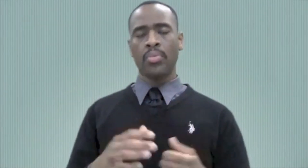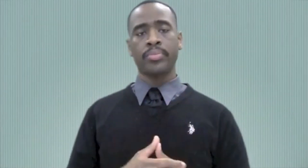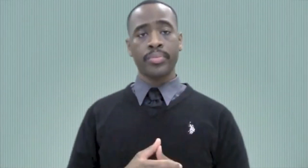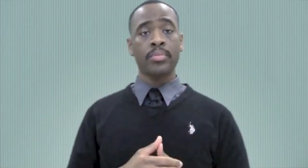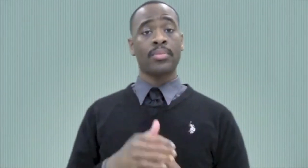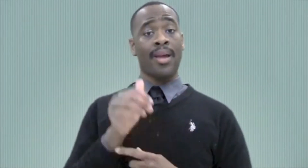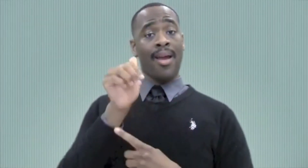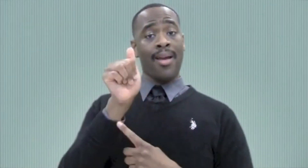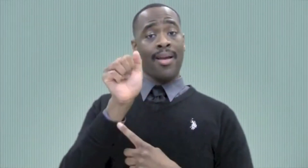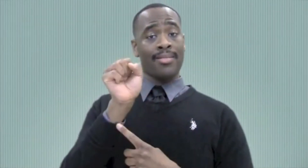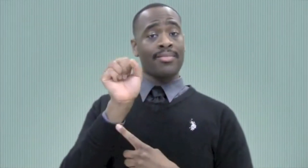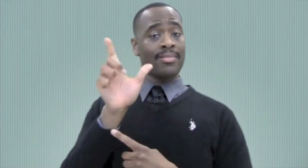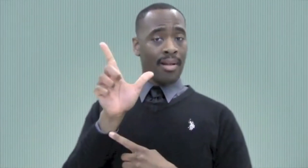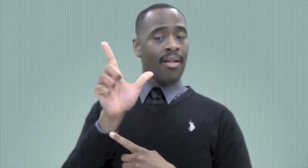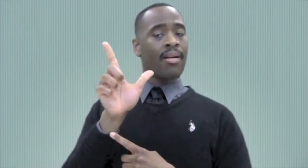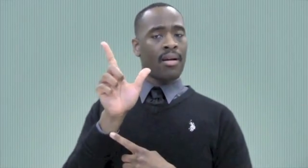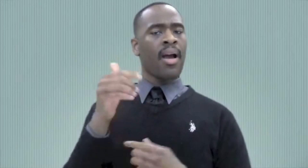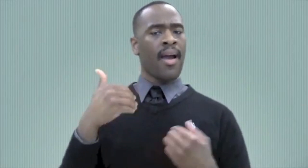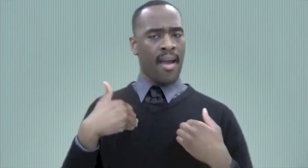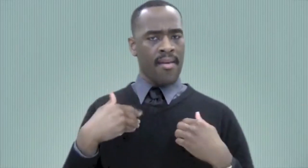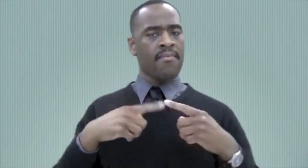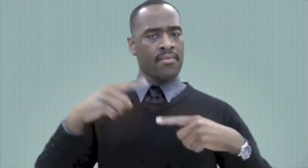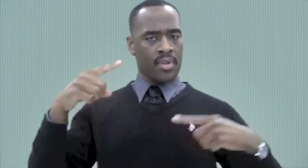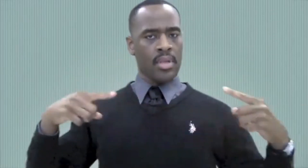for nuanced communication beyond just hand movements.